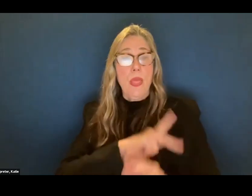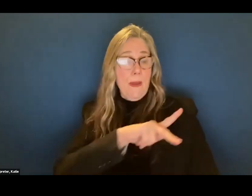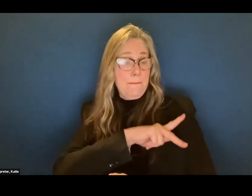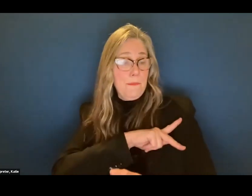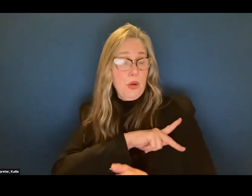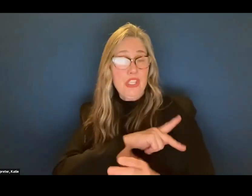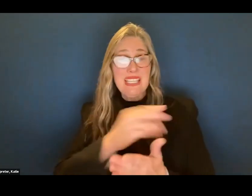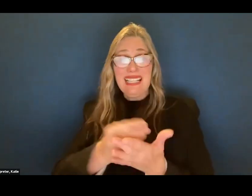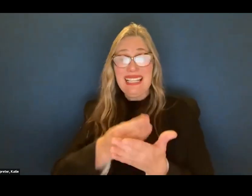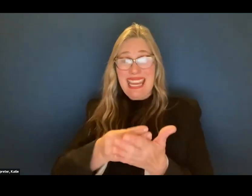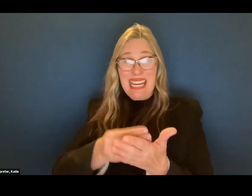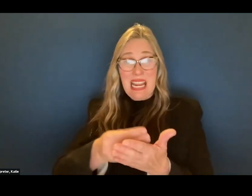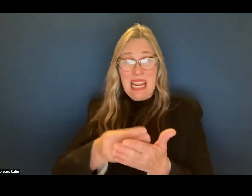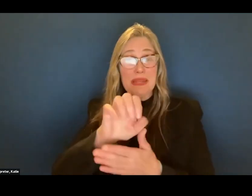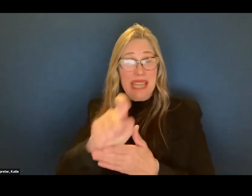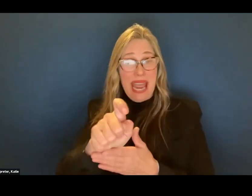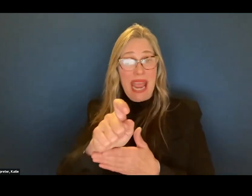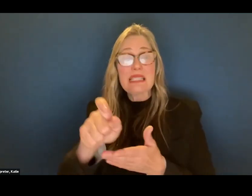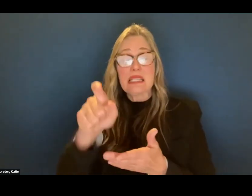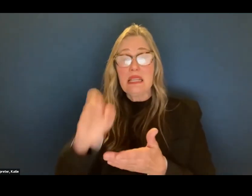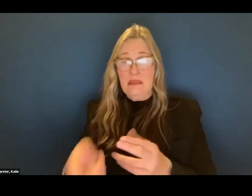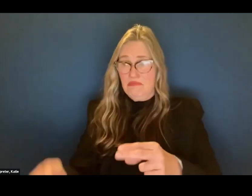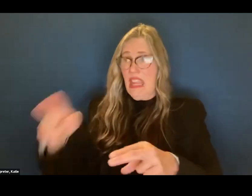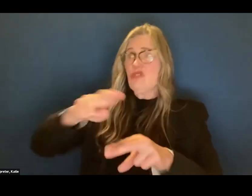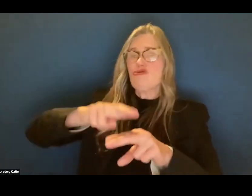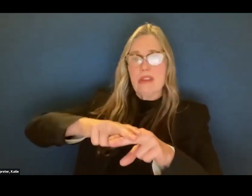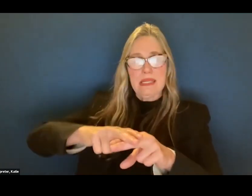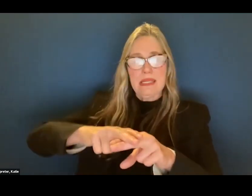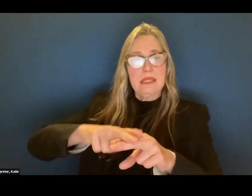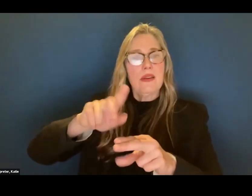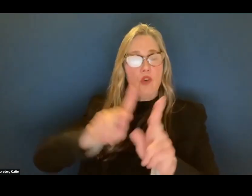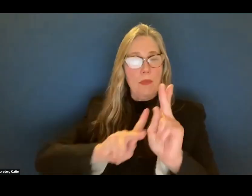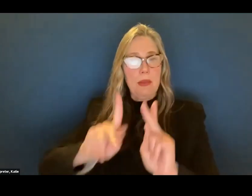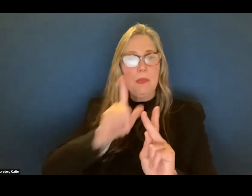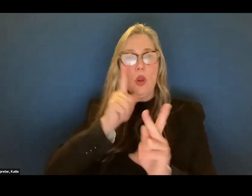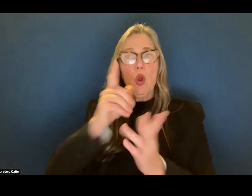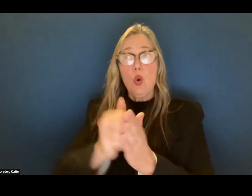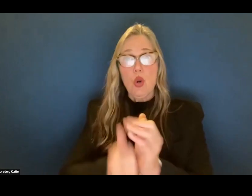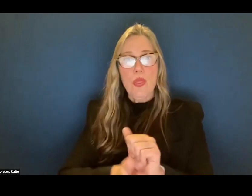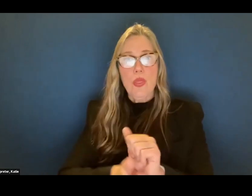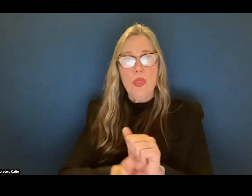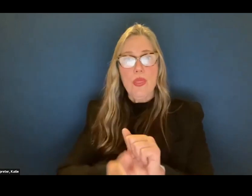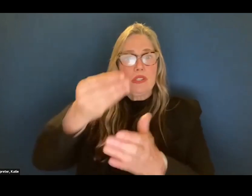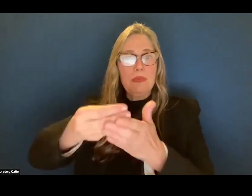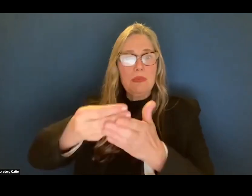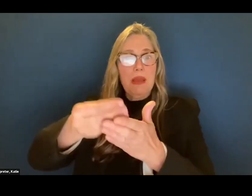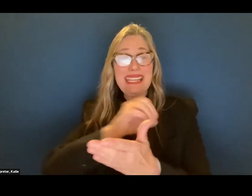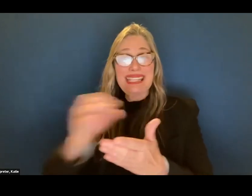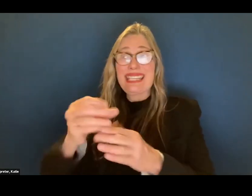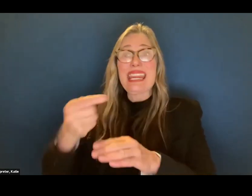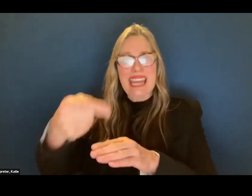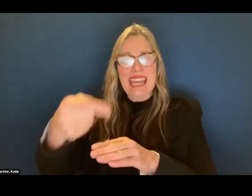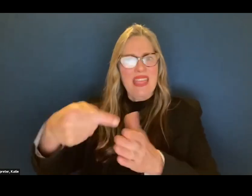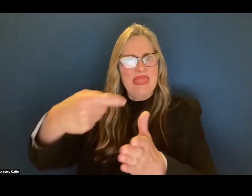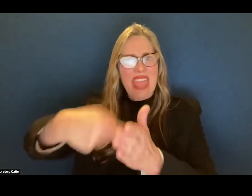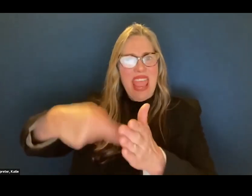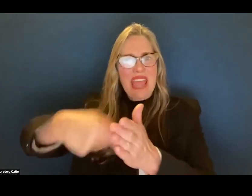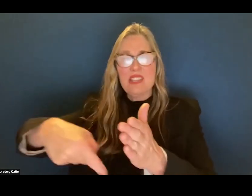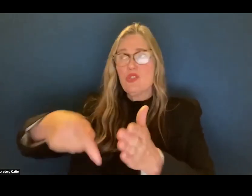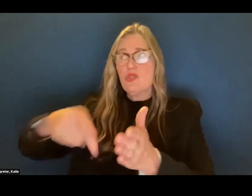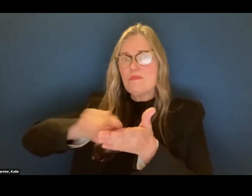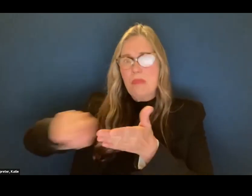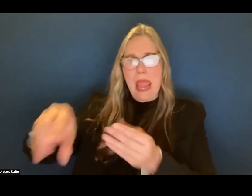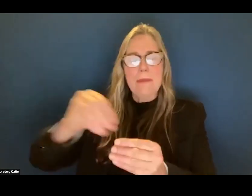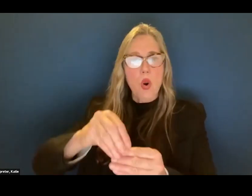level of our income earners in the state. If you remember, we had a lot of things.